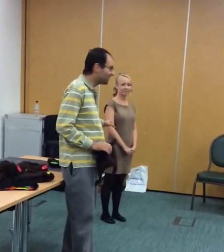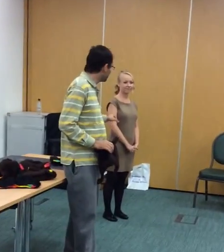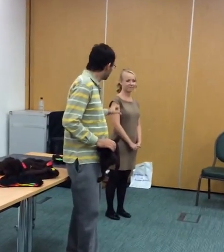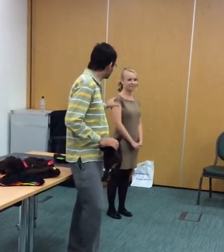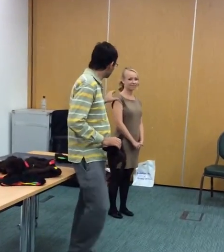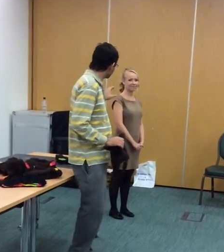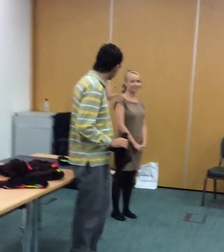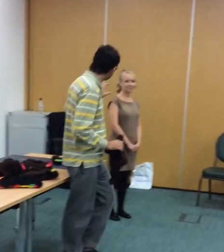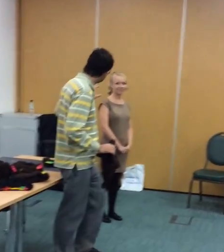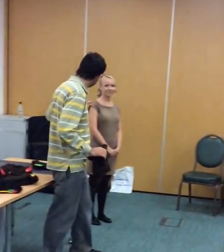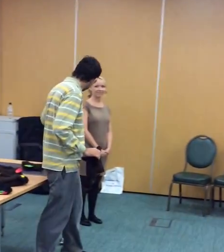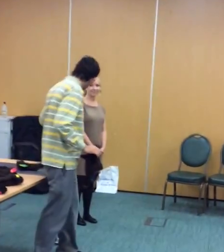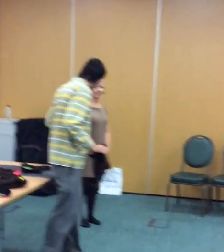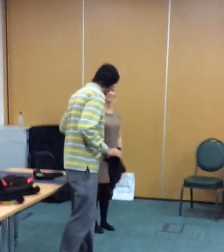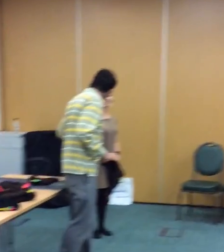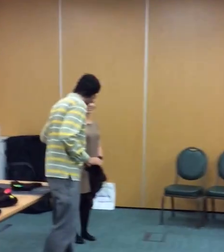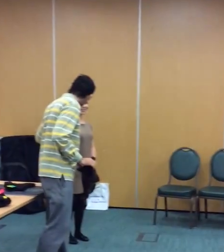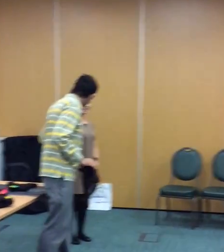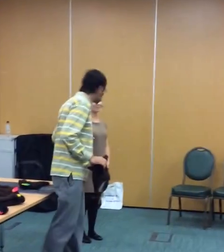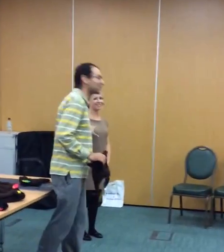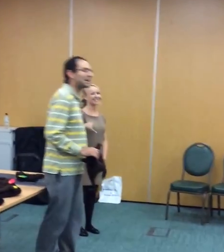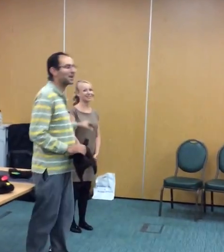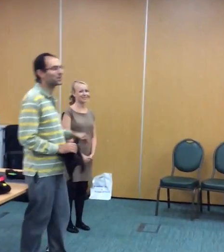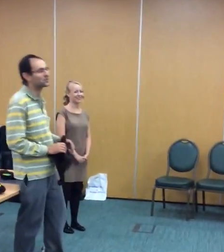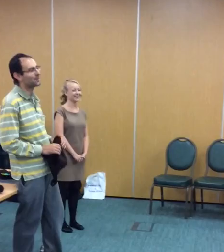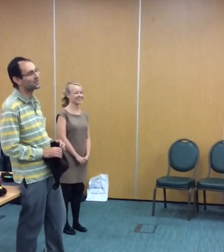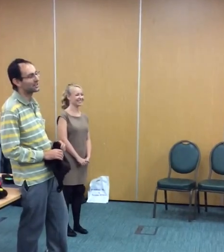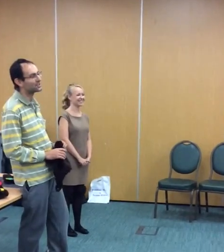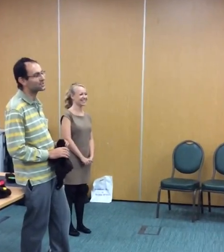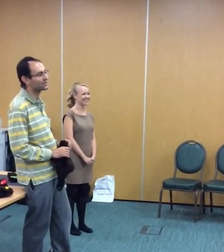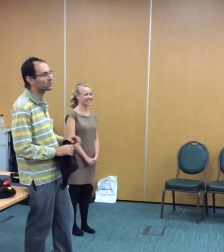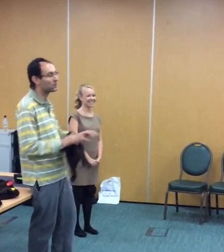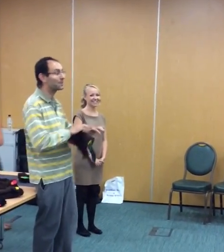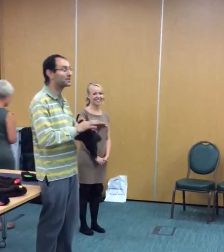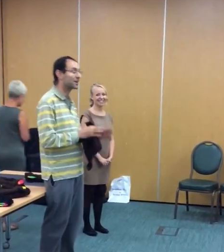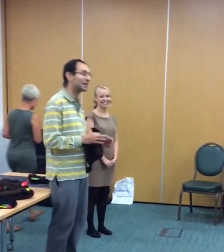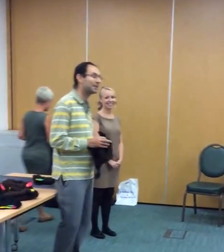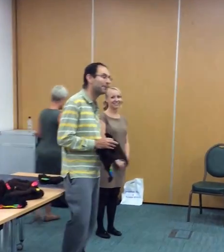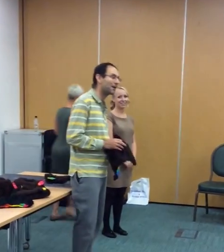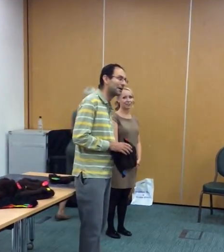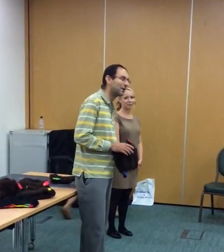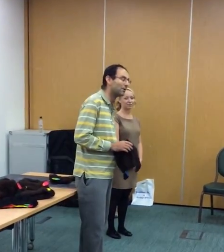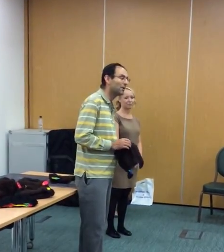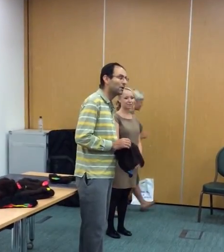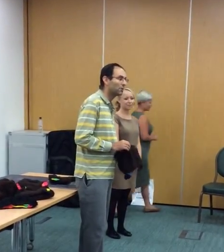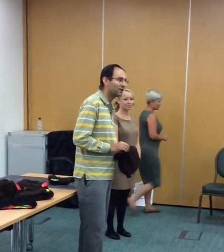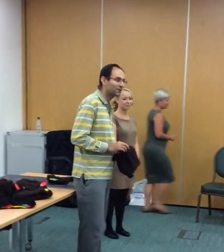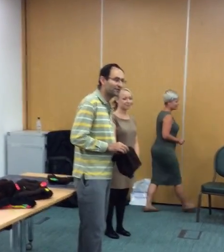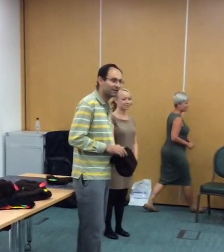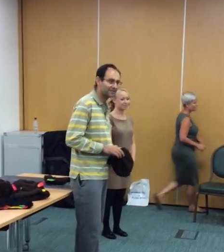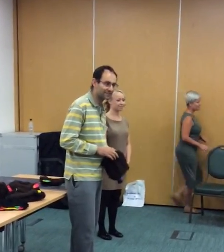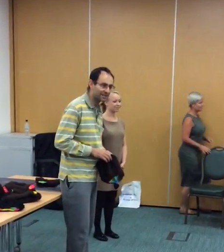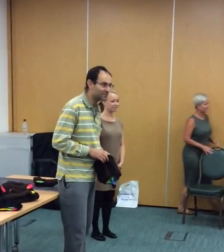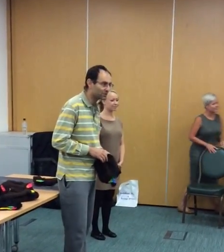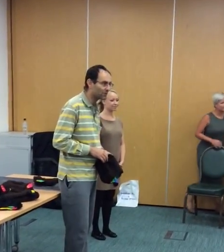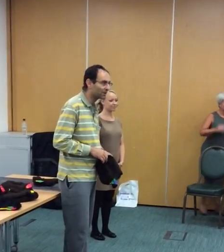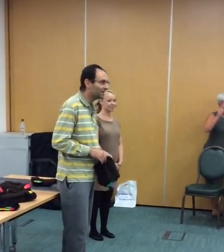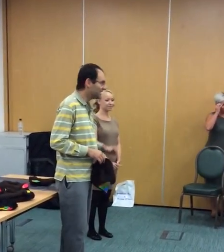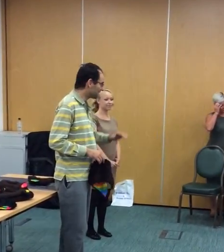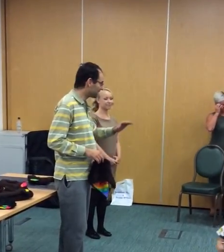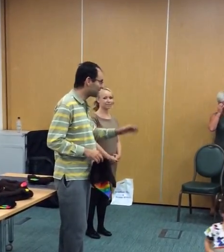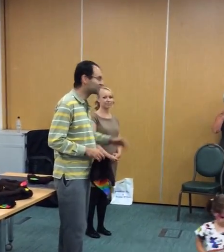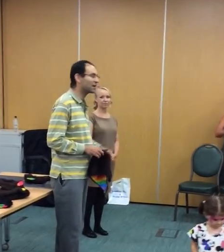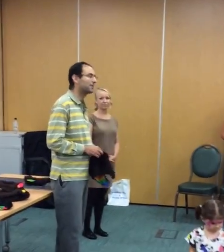Wolverhampton. She is a sign language specialist, so she'll be signing in parallel with today's